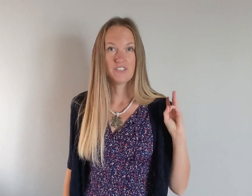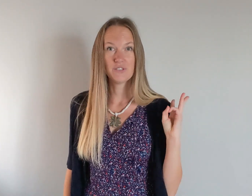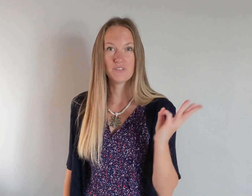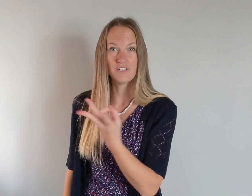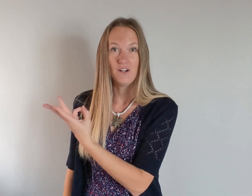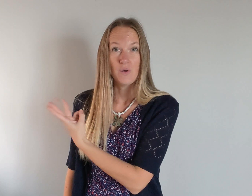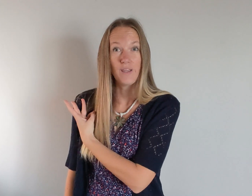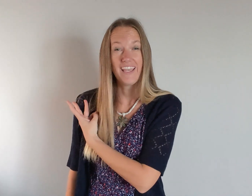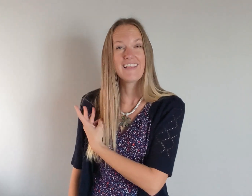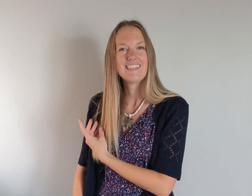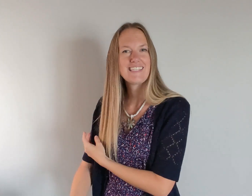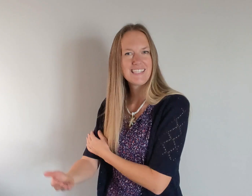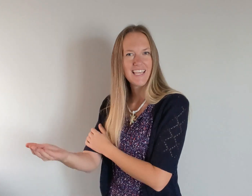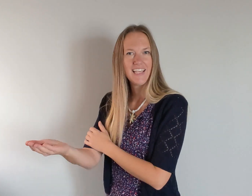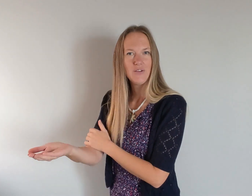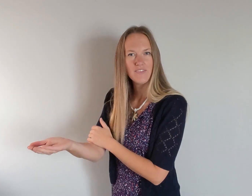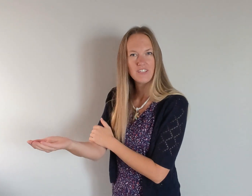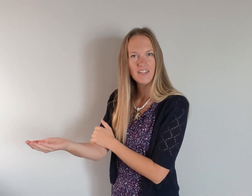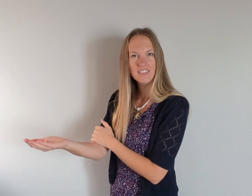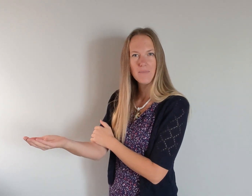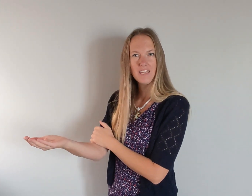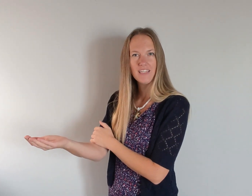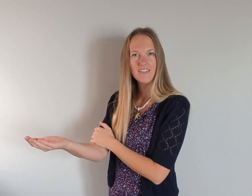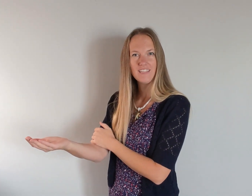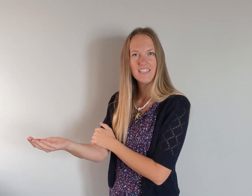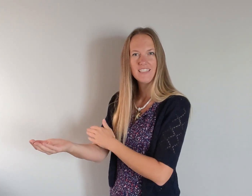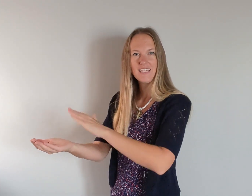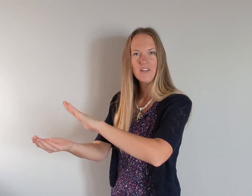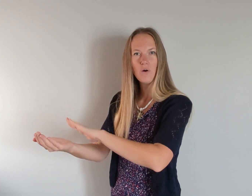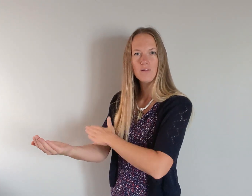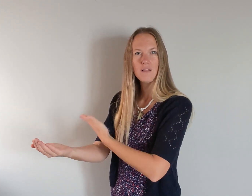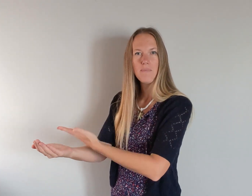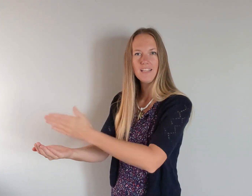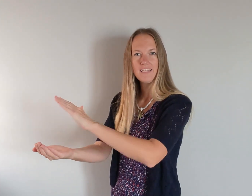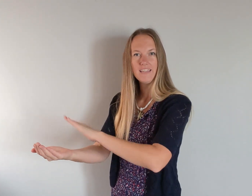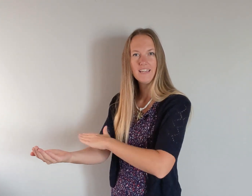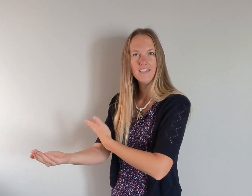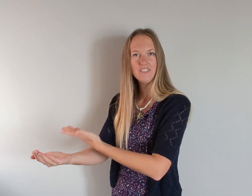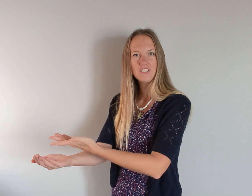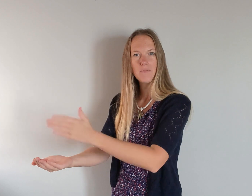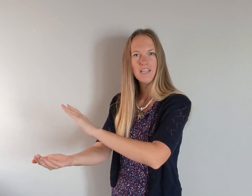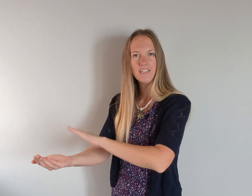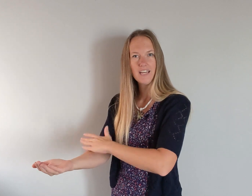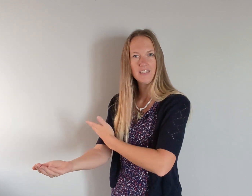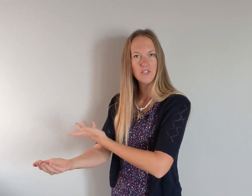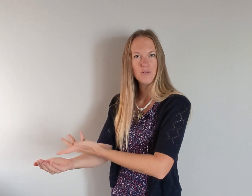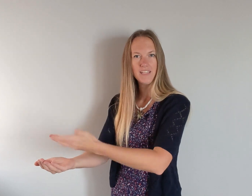to shoulder. And then sing, you have your non-dominant hand out like this and you hold the melody. Okay, use your dominant hand to kind of show the